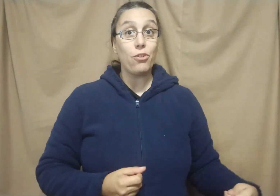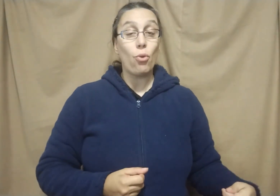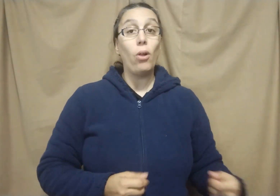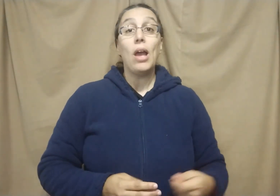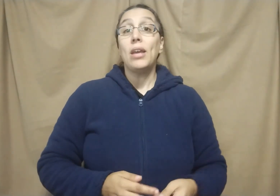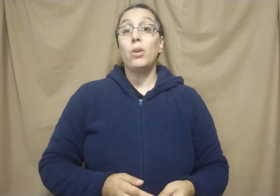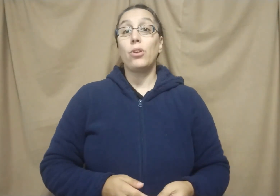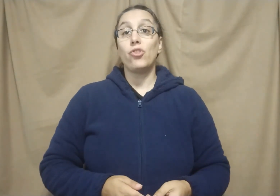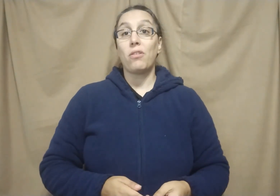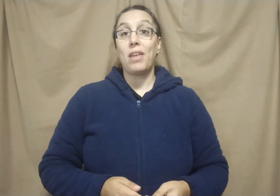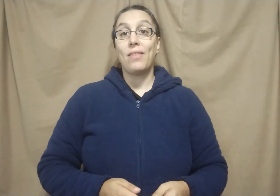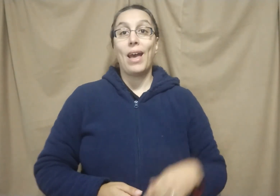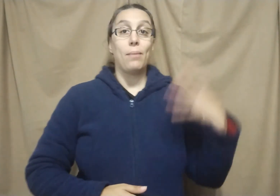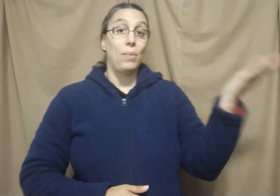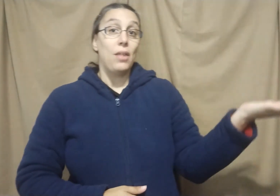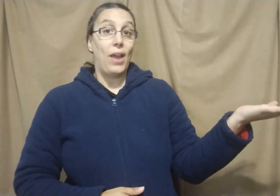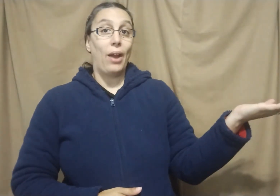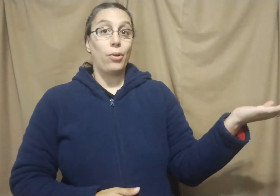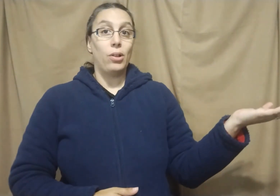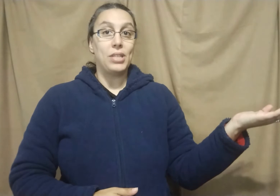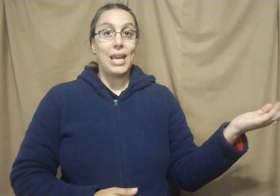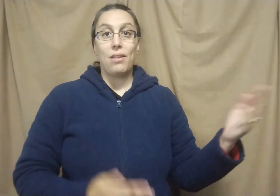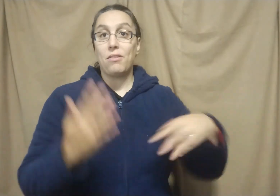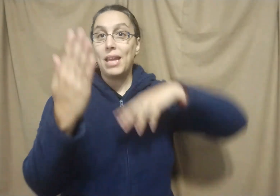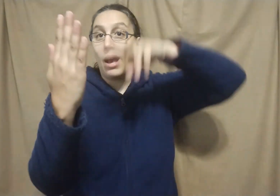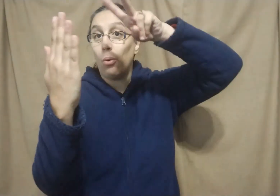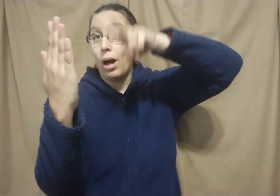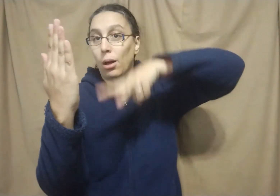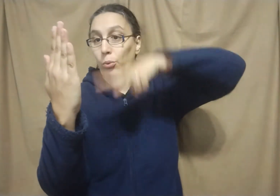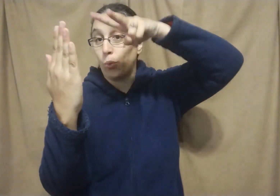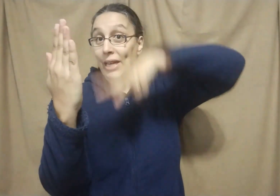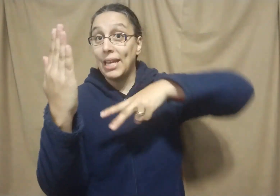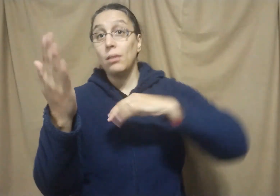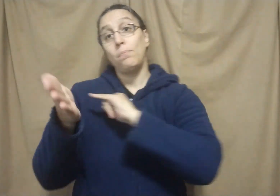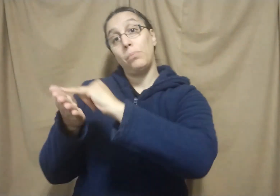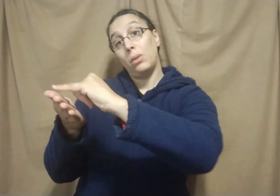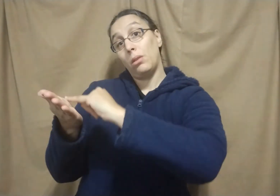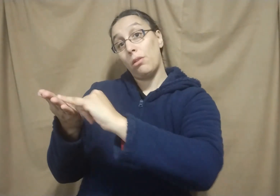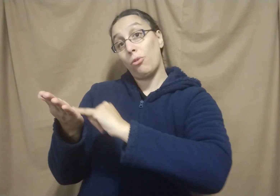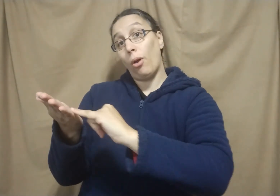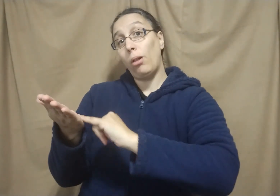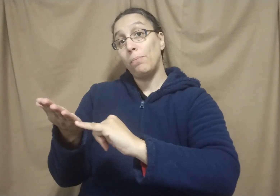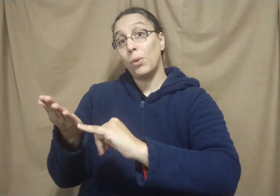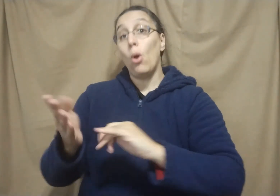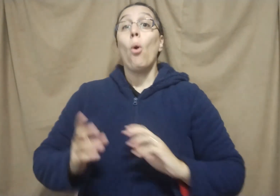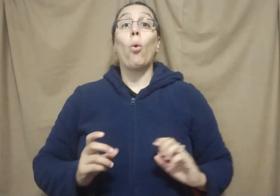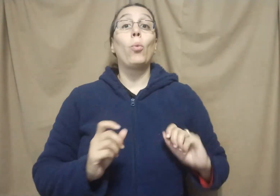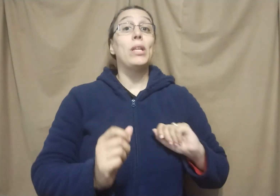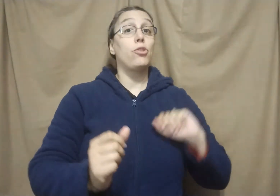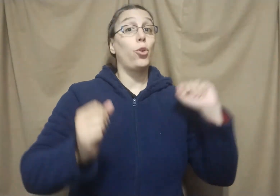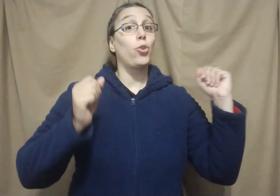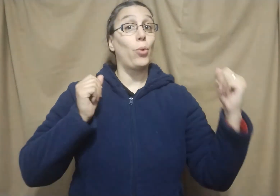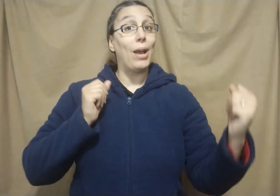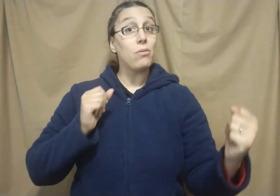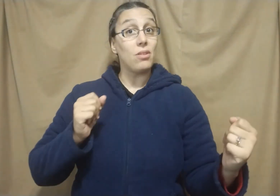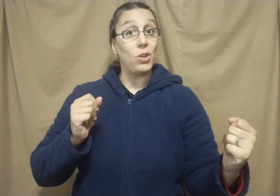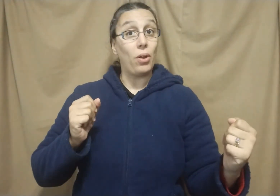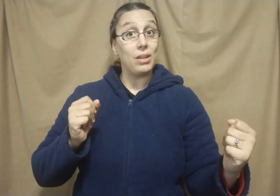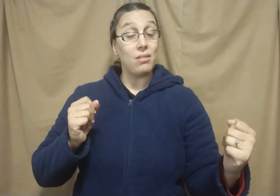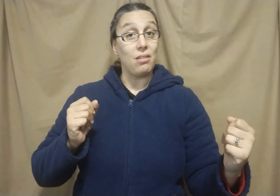scroll, you can just say that the herald is now reading the scroll, or when it's turned around so that the audience can see it